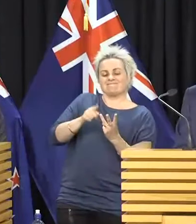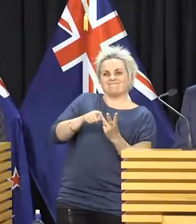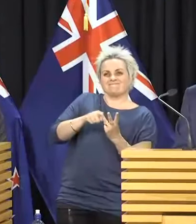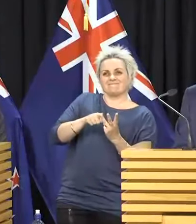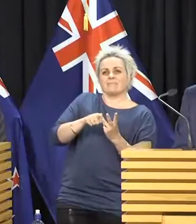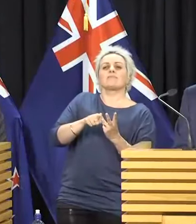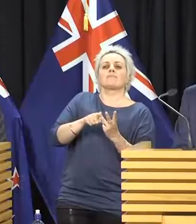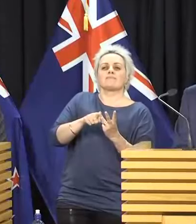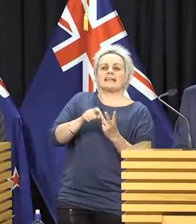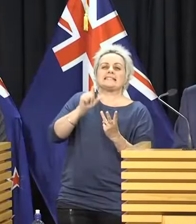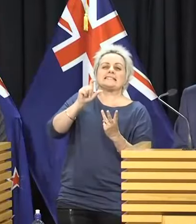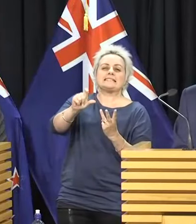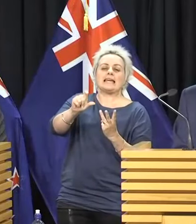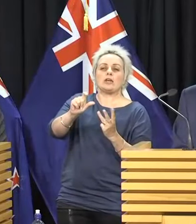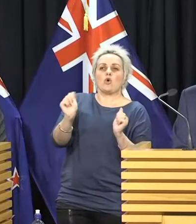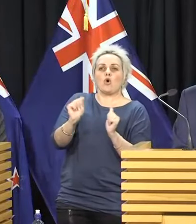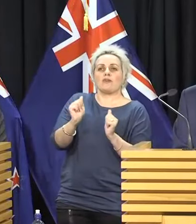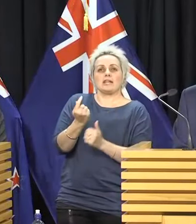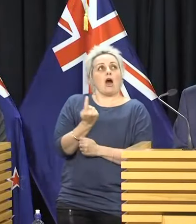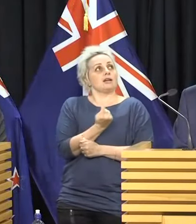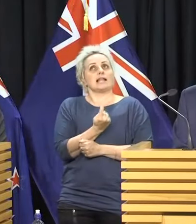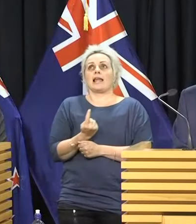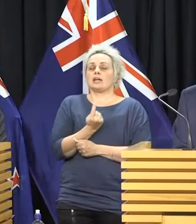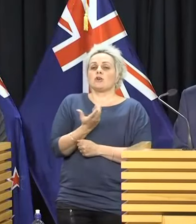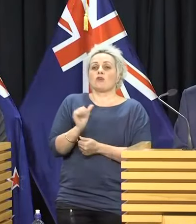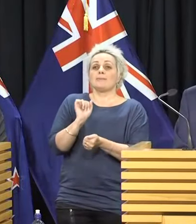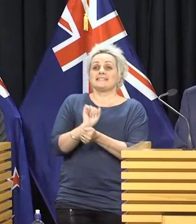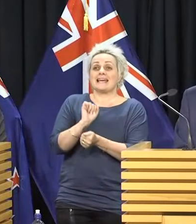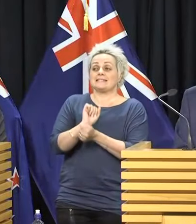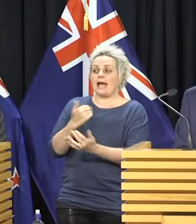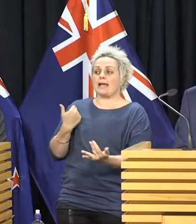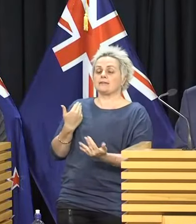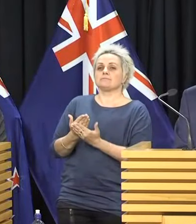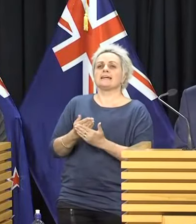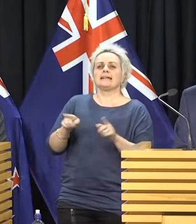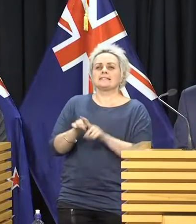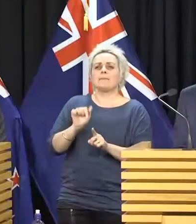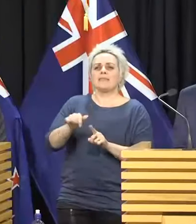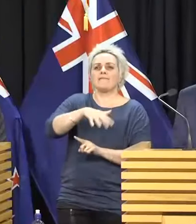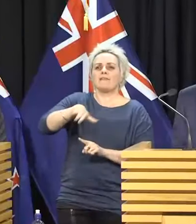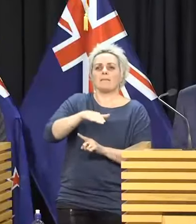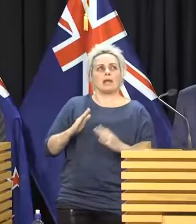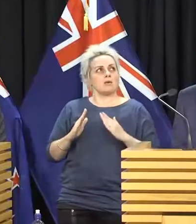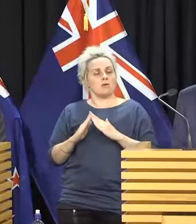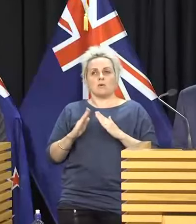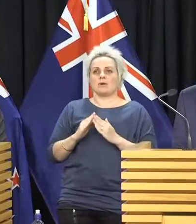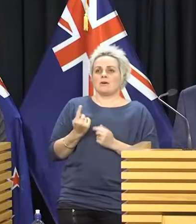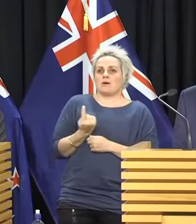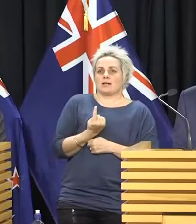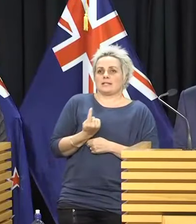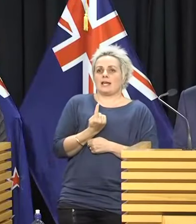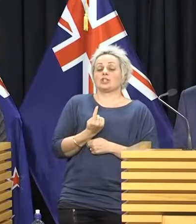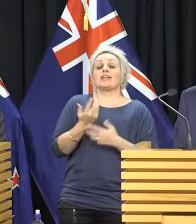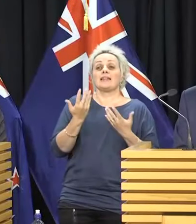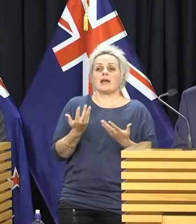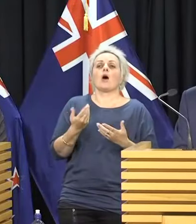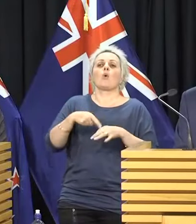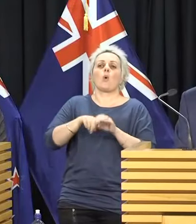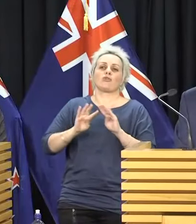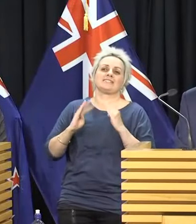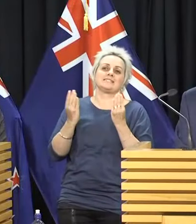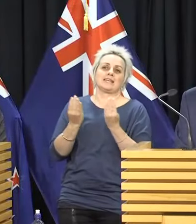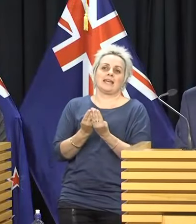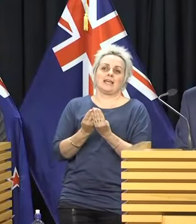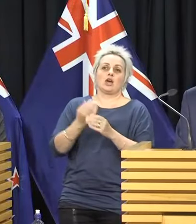been in isolation since Saturday, as had the members of their close family, and they are in quarantine at the